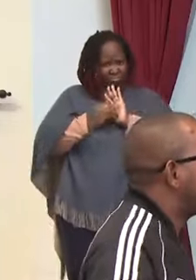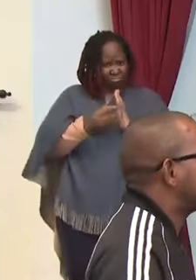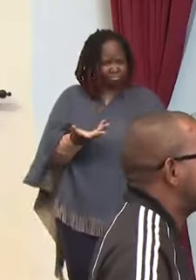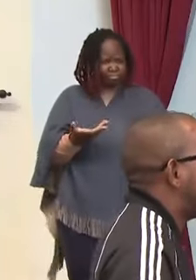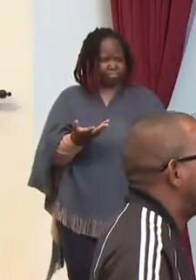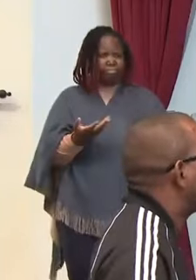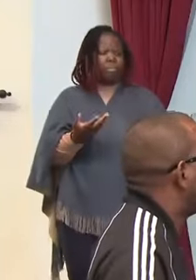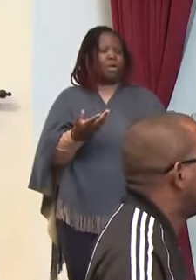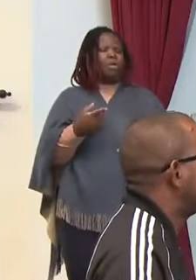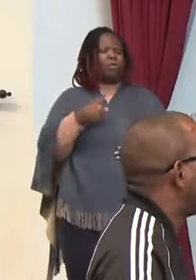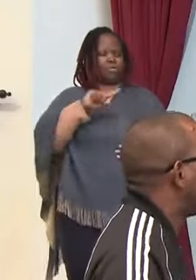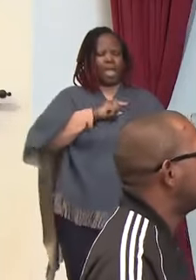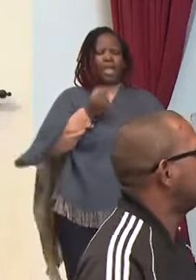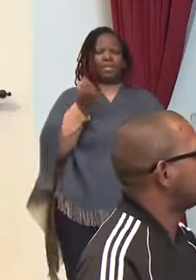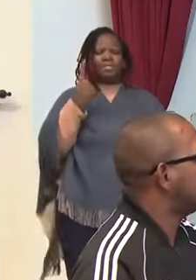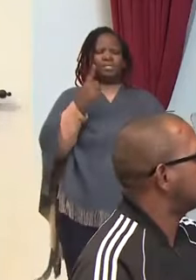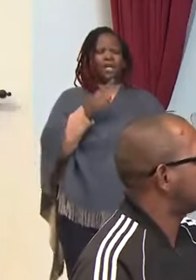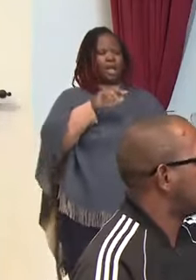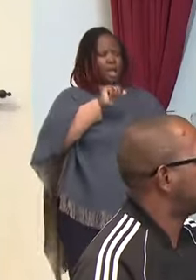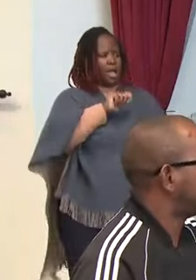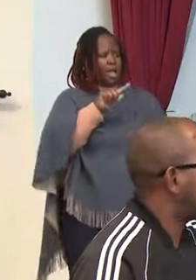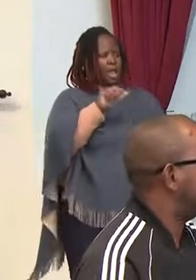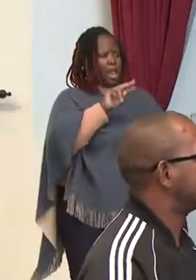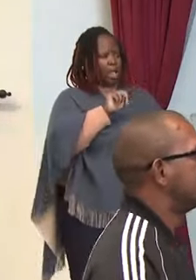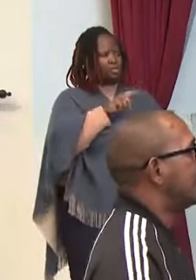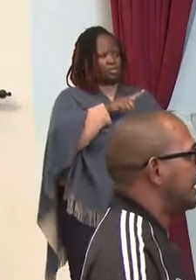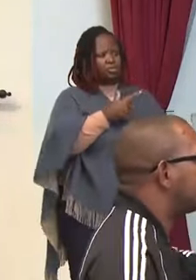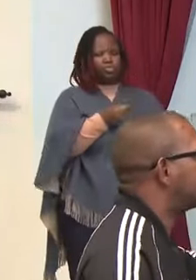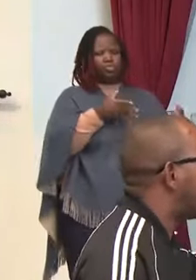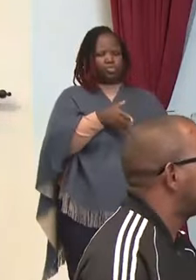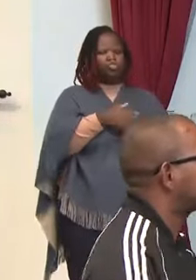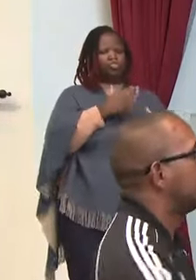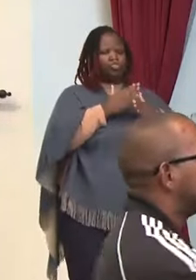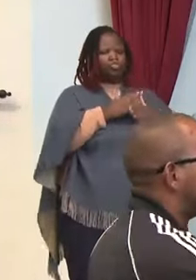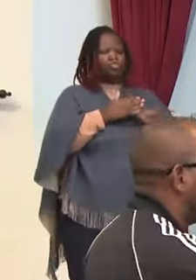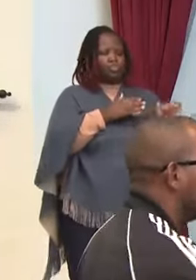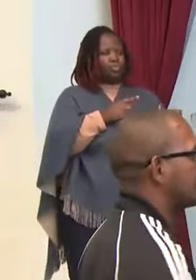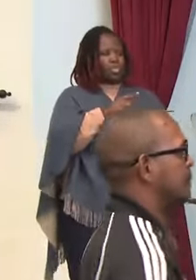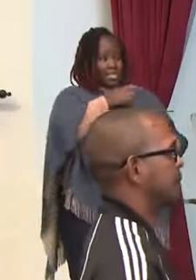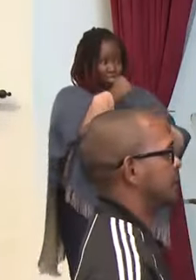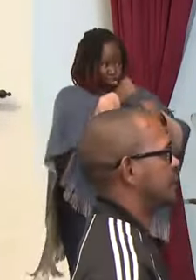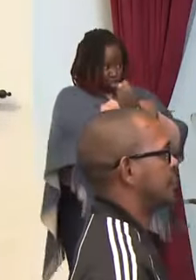We understand that Regan Allen is here to do a job. His job is to blame you.